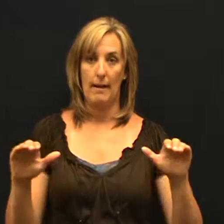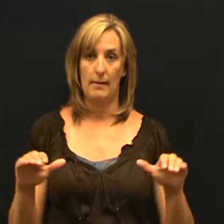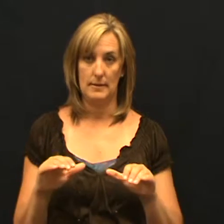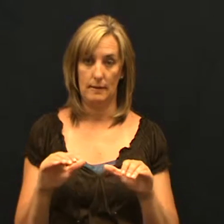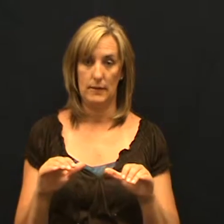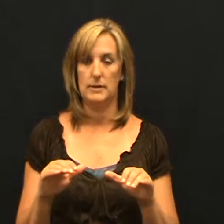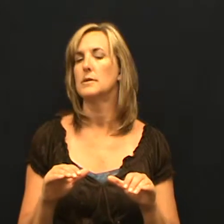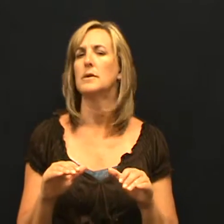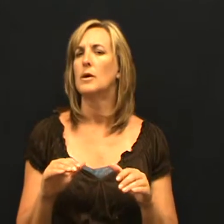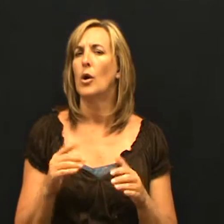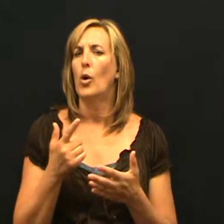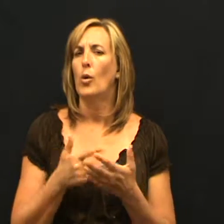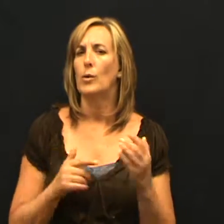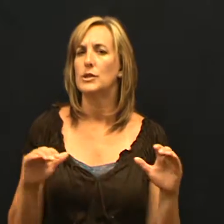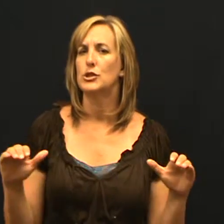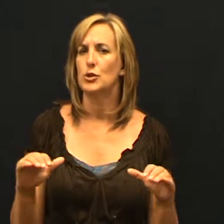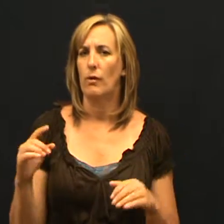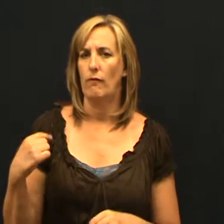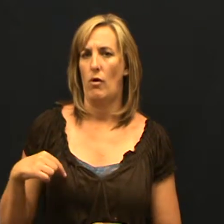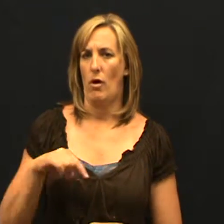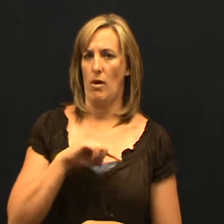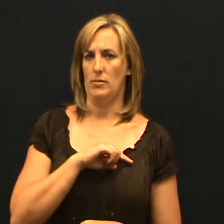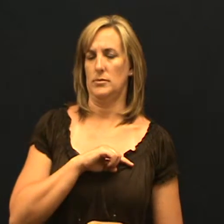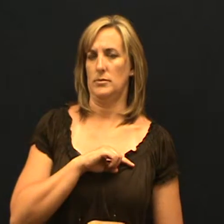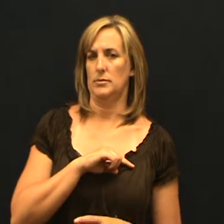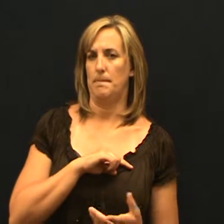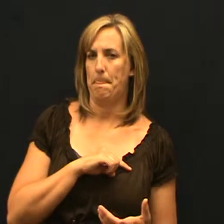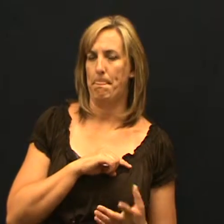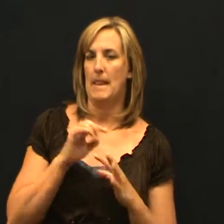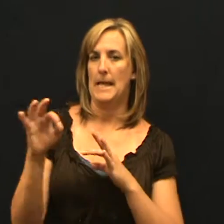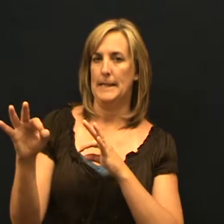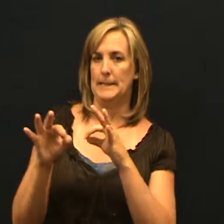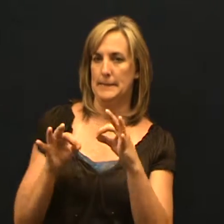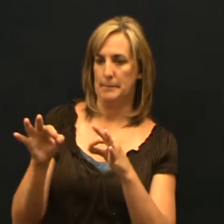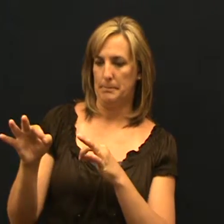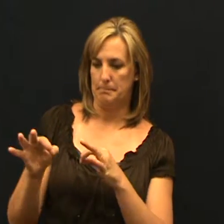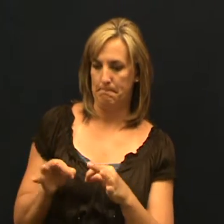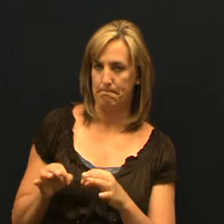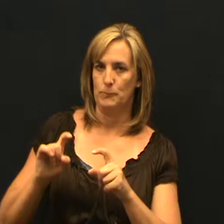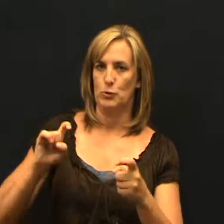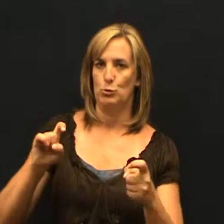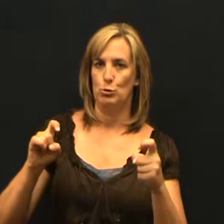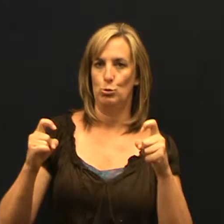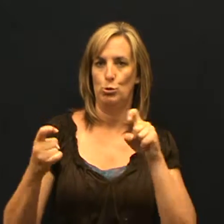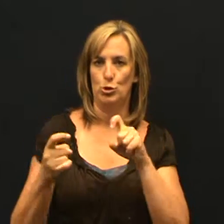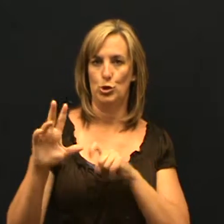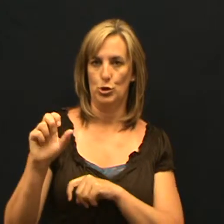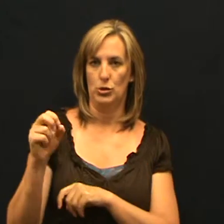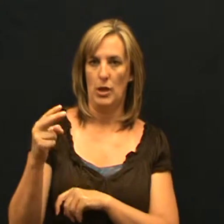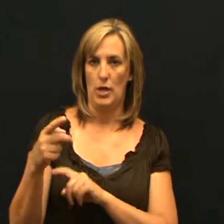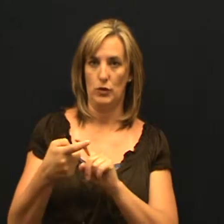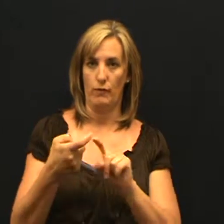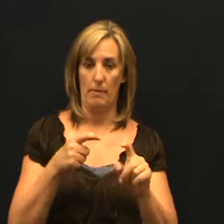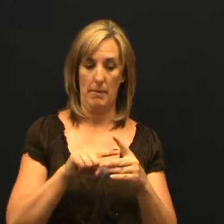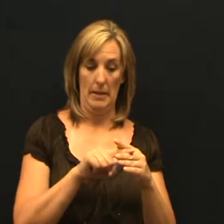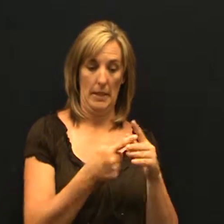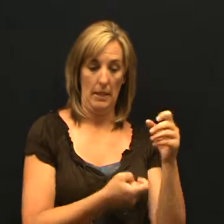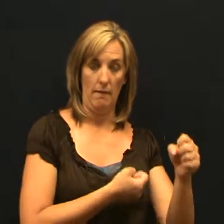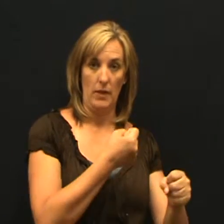is doing for us in its entirety is it's explaining this change in cash from the beginning of the year to the end of the year. So look